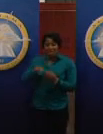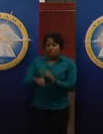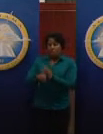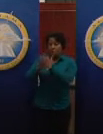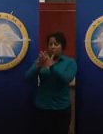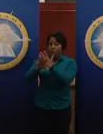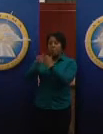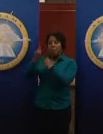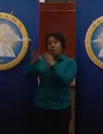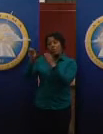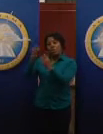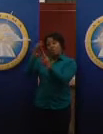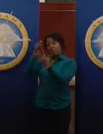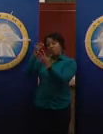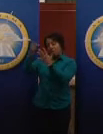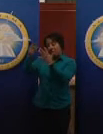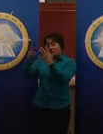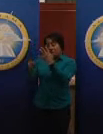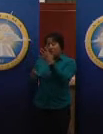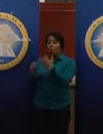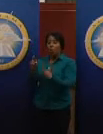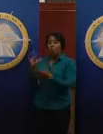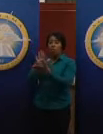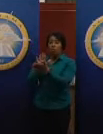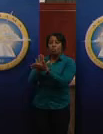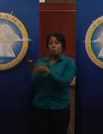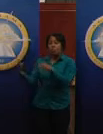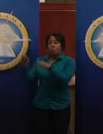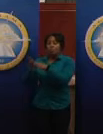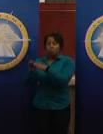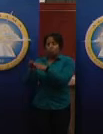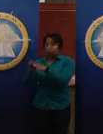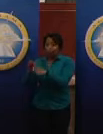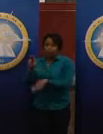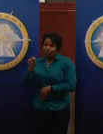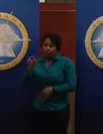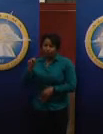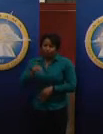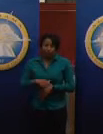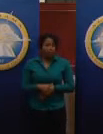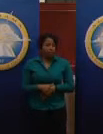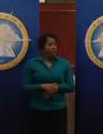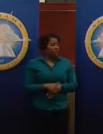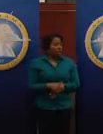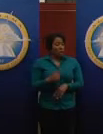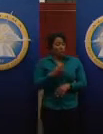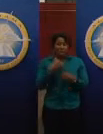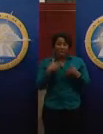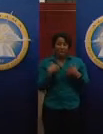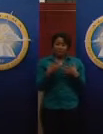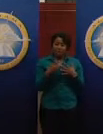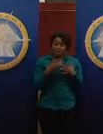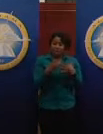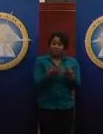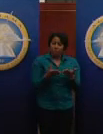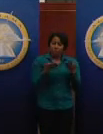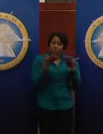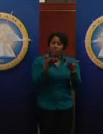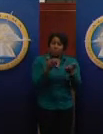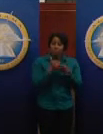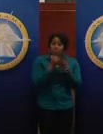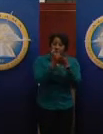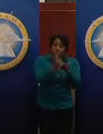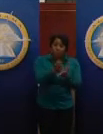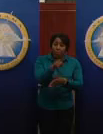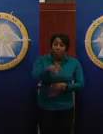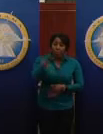playbook and not a school closure guidance document in its entirety. So it's there to designed to help. It is